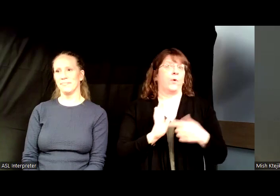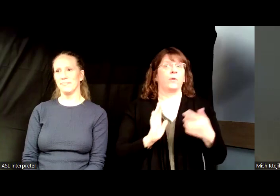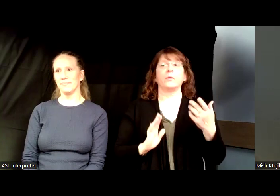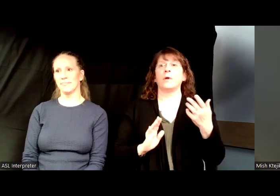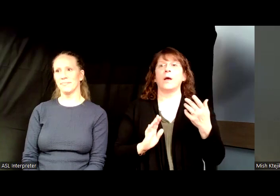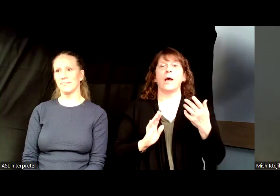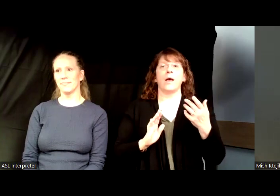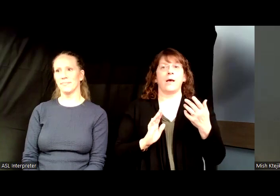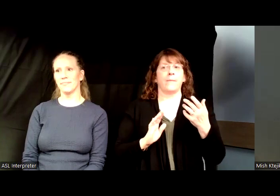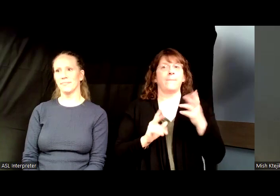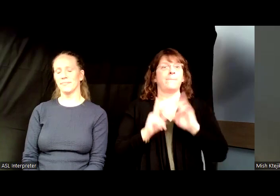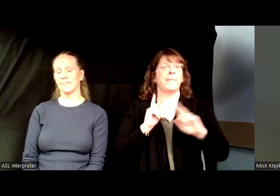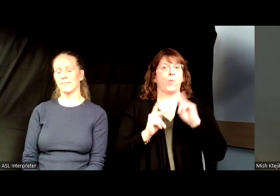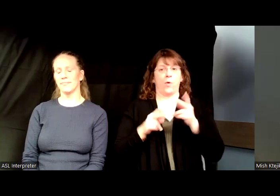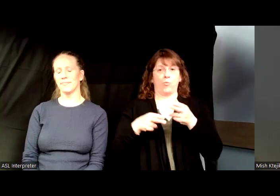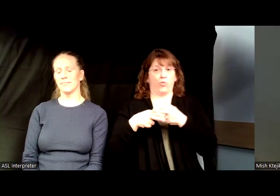for example,